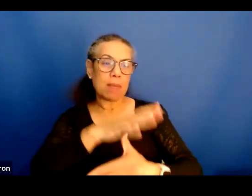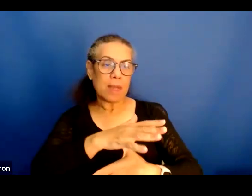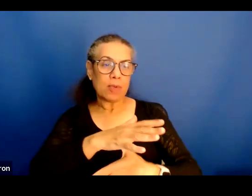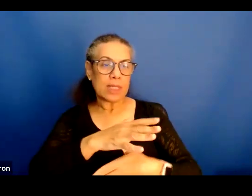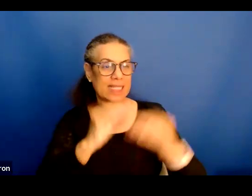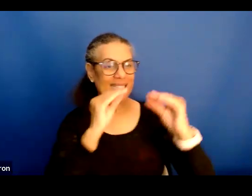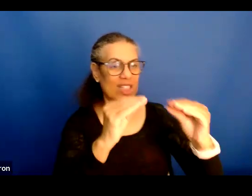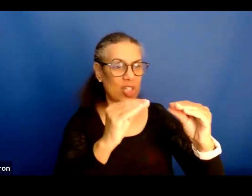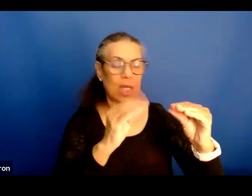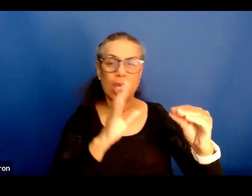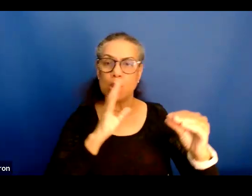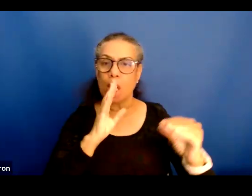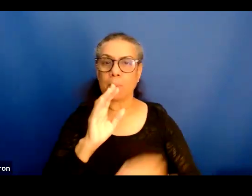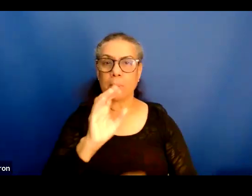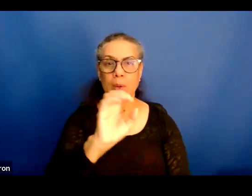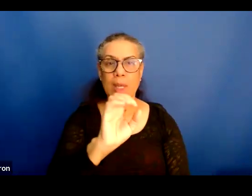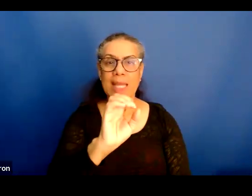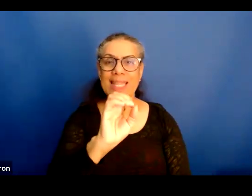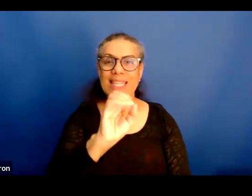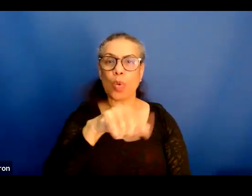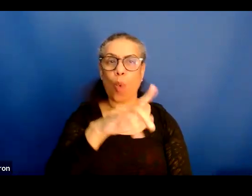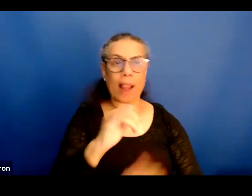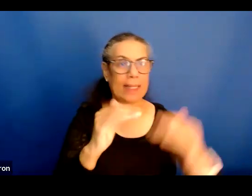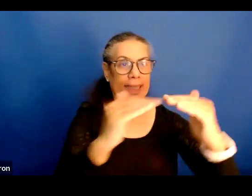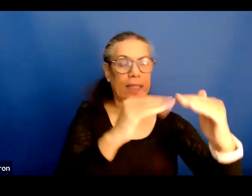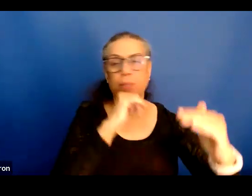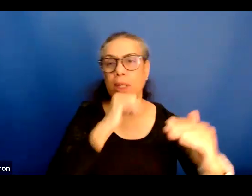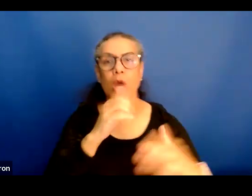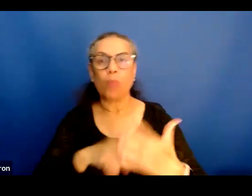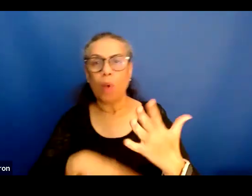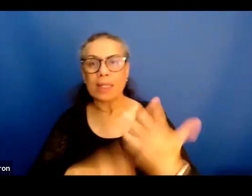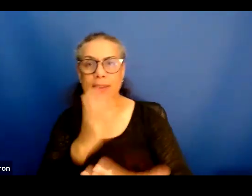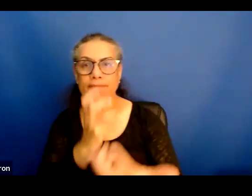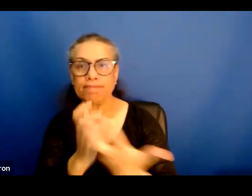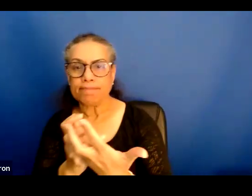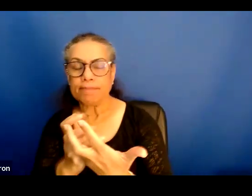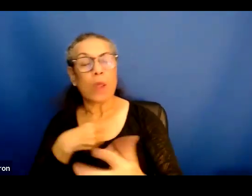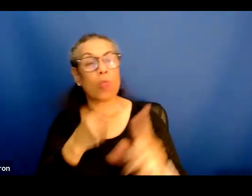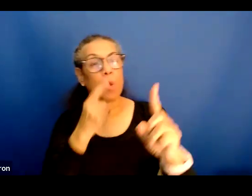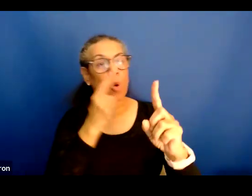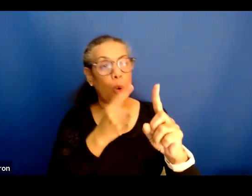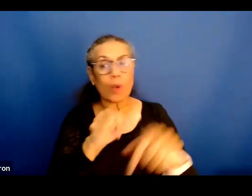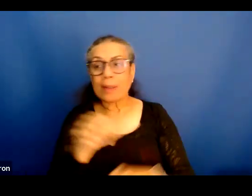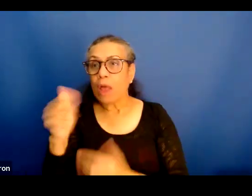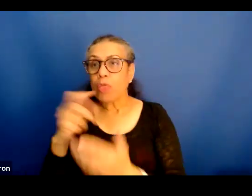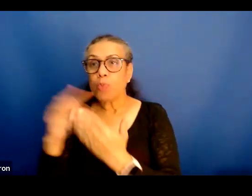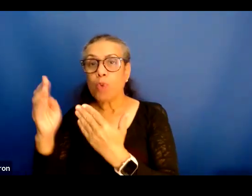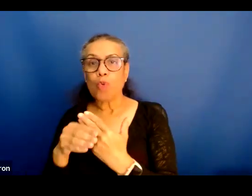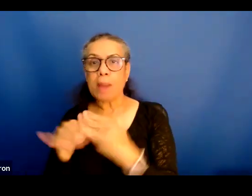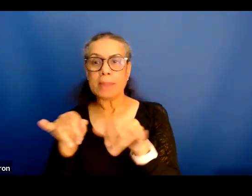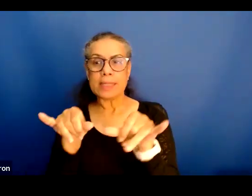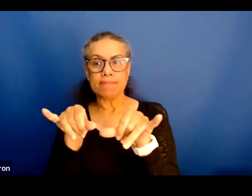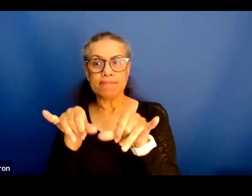focused on equality rather than equity. Besides dual language, the goal in other programs is